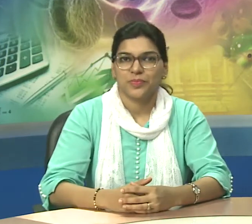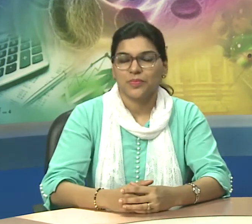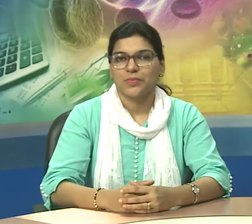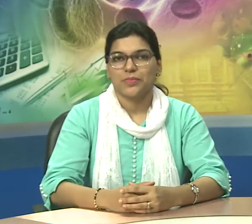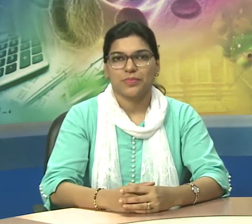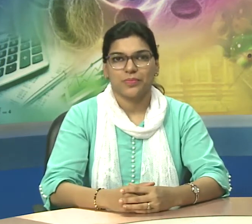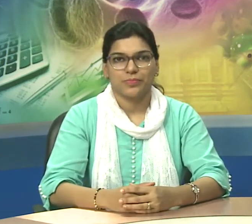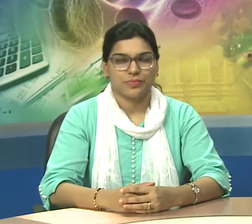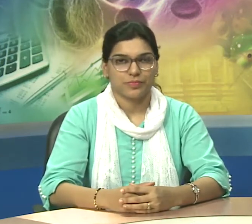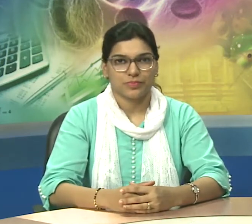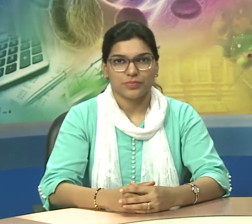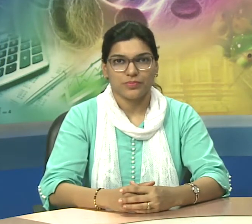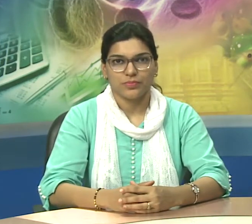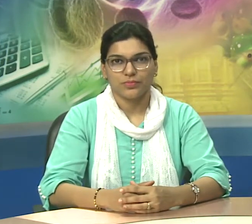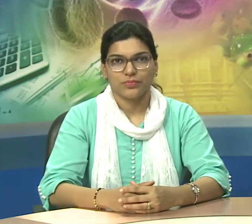Ustad Bismillah Khan.